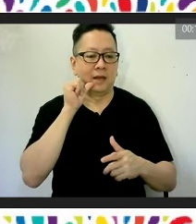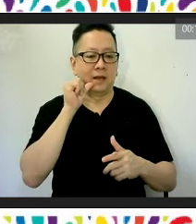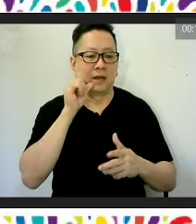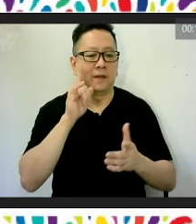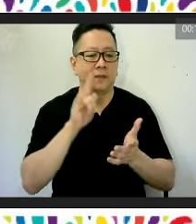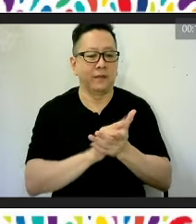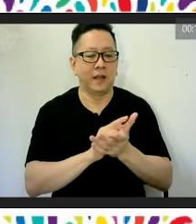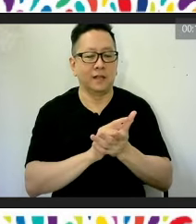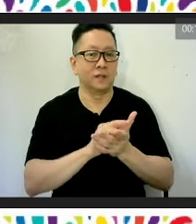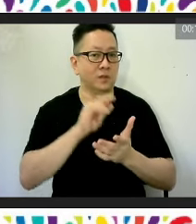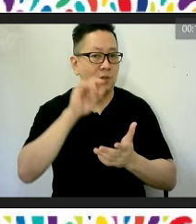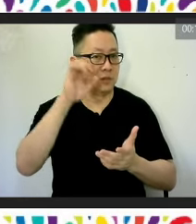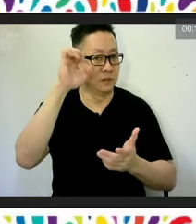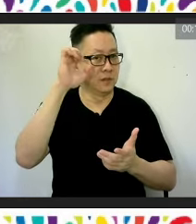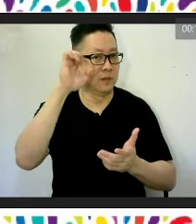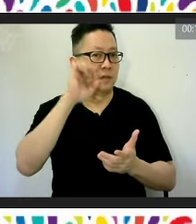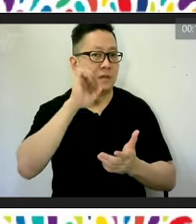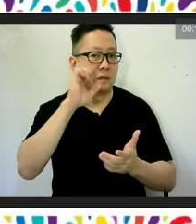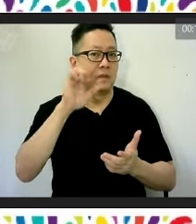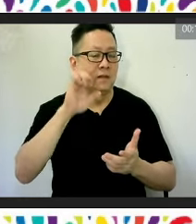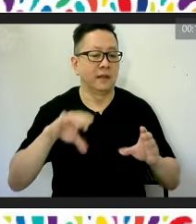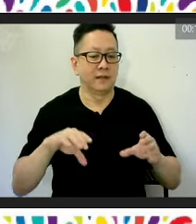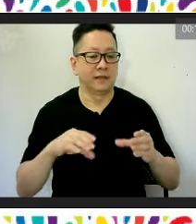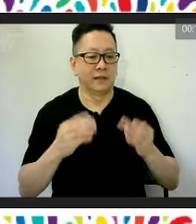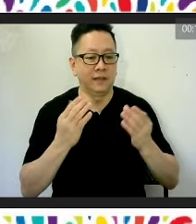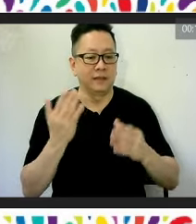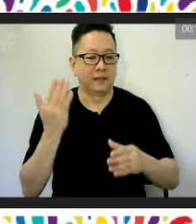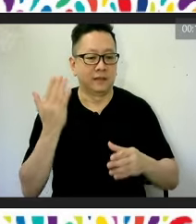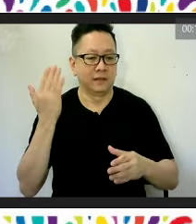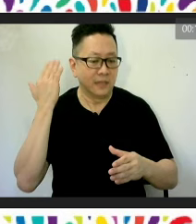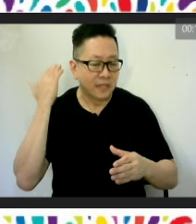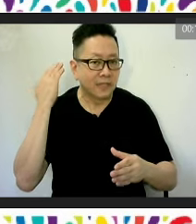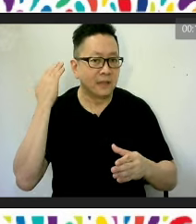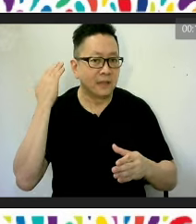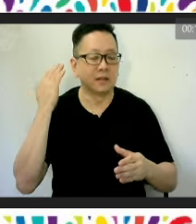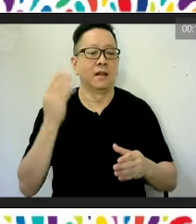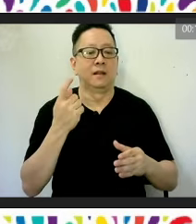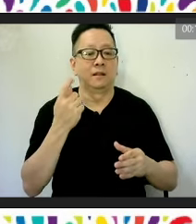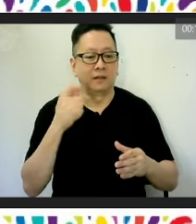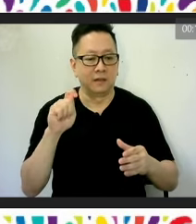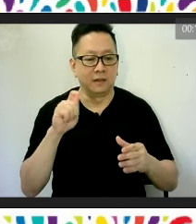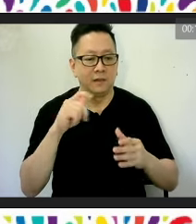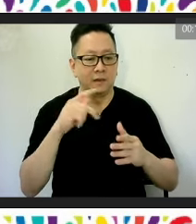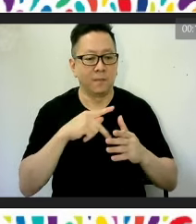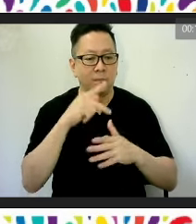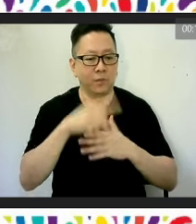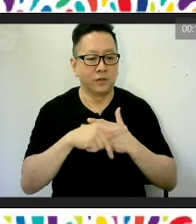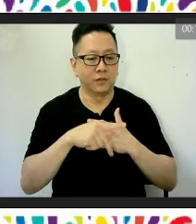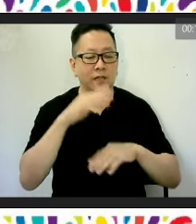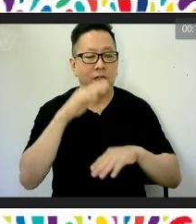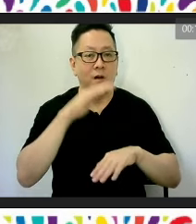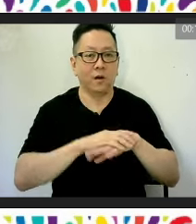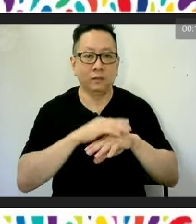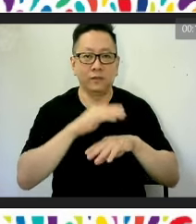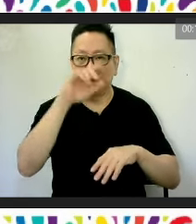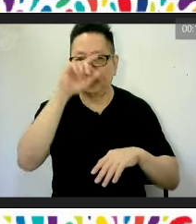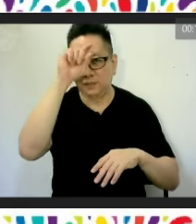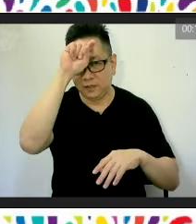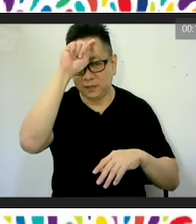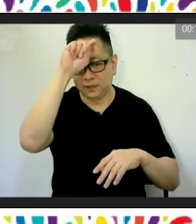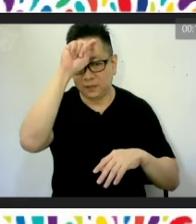Anna that she did the project